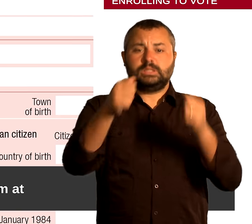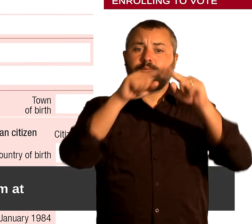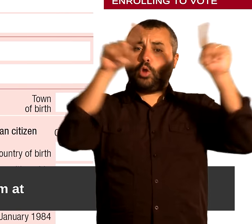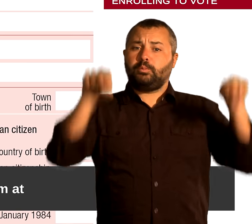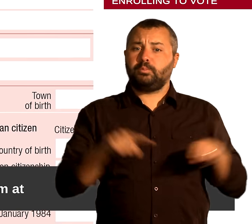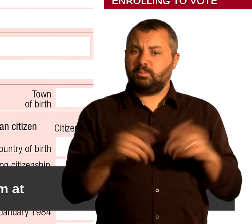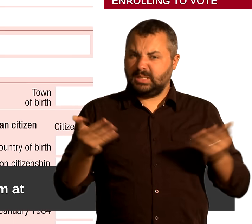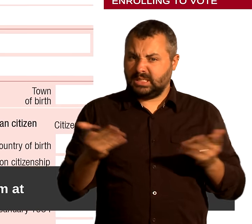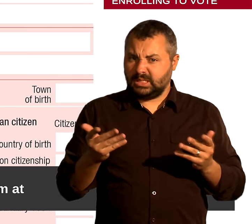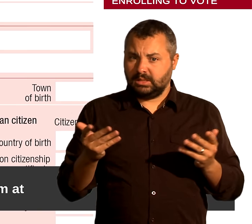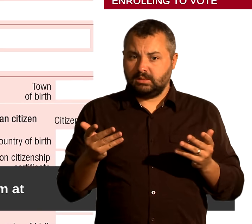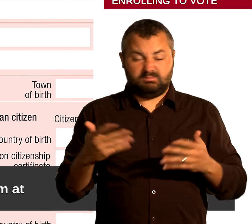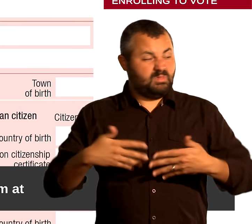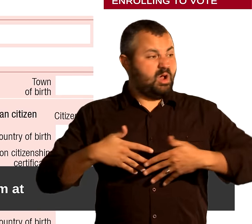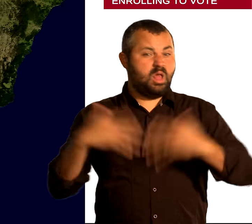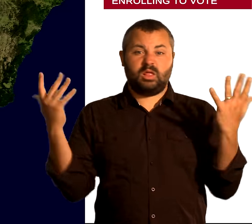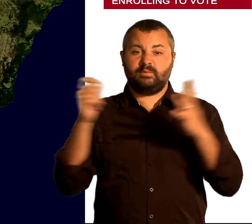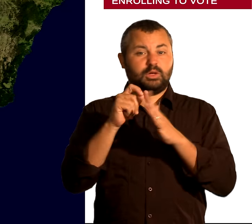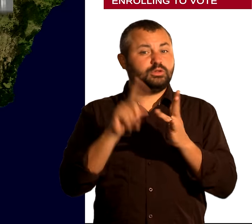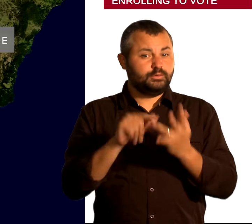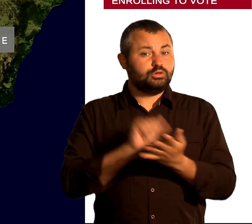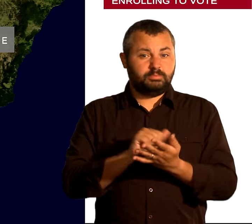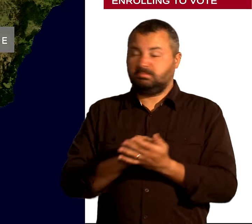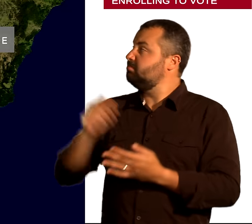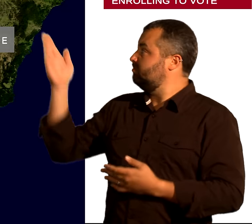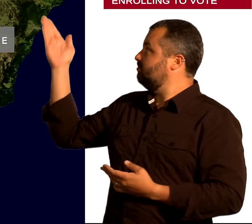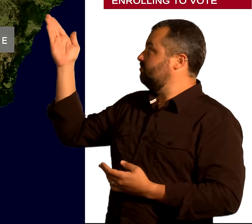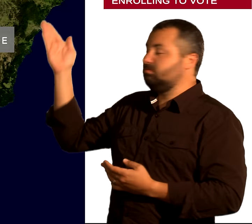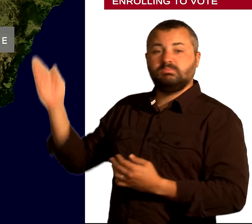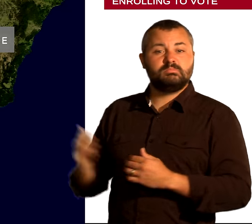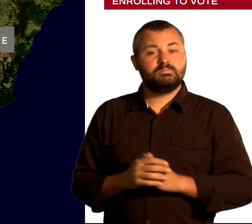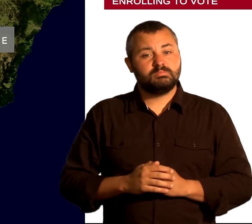You can get this form at... Any Australia Post Office.